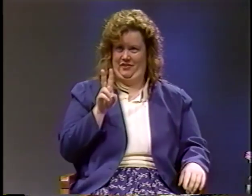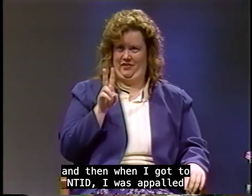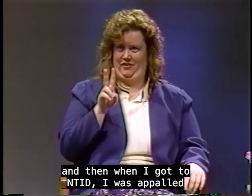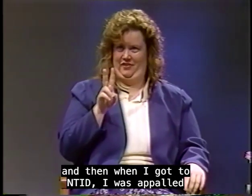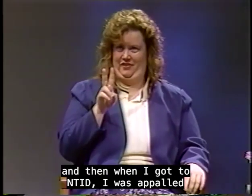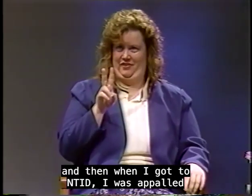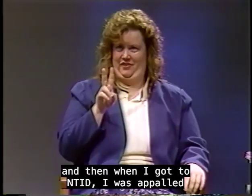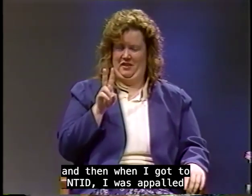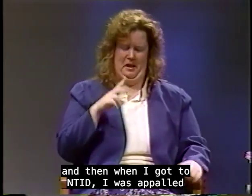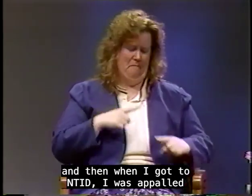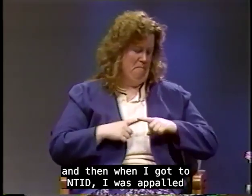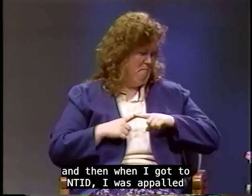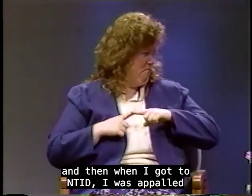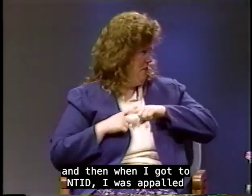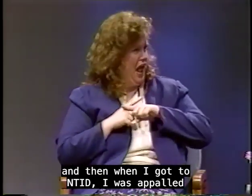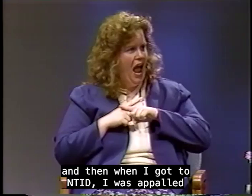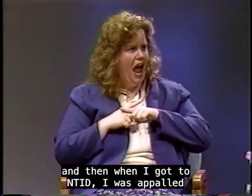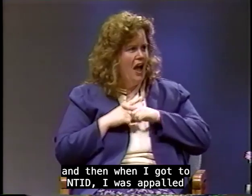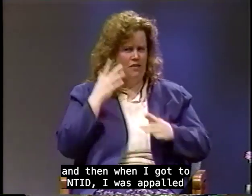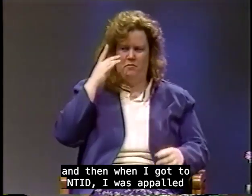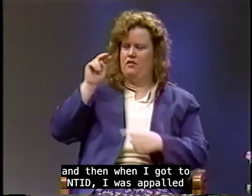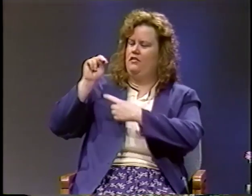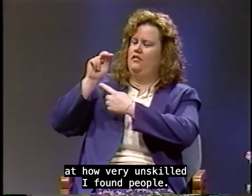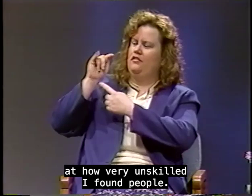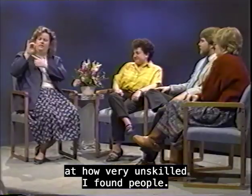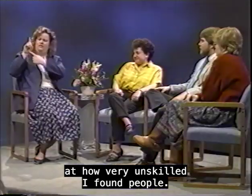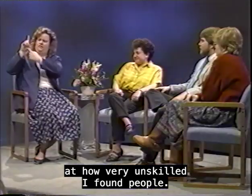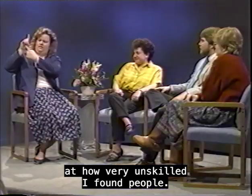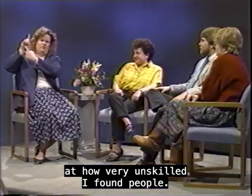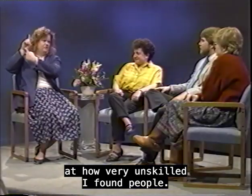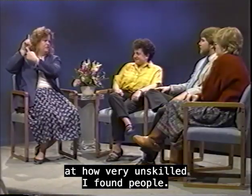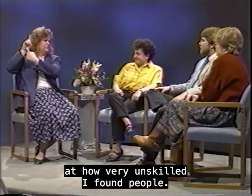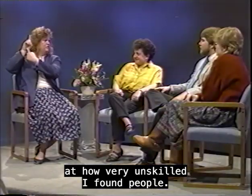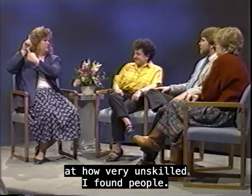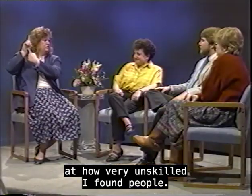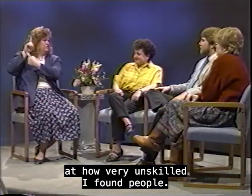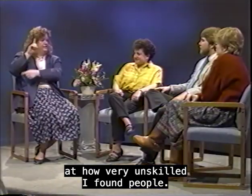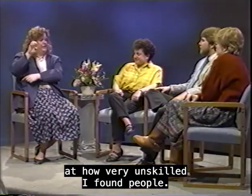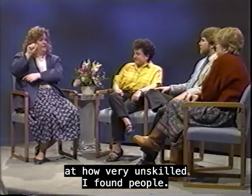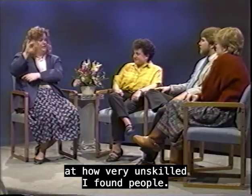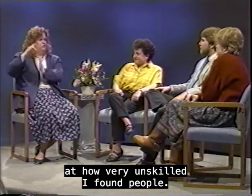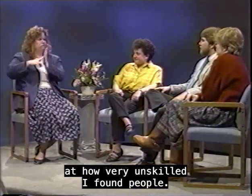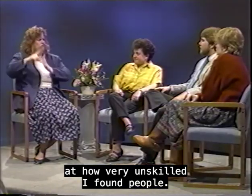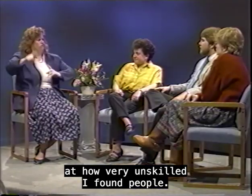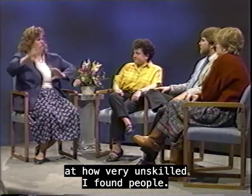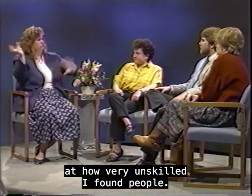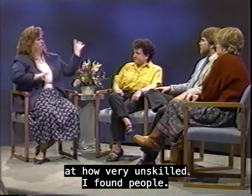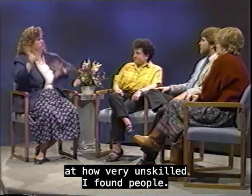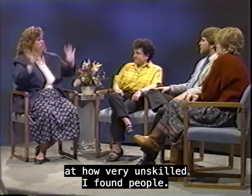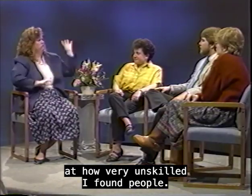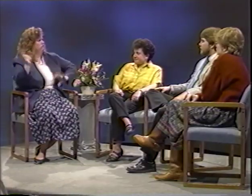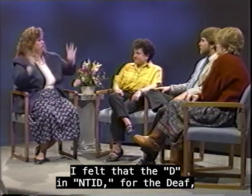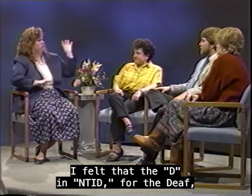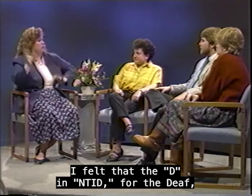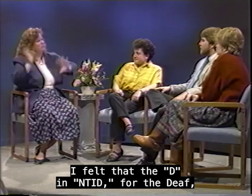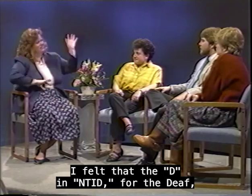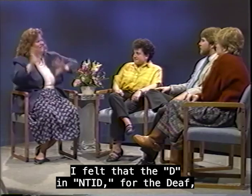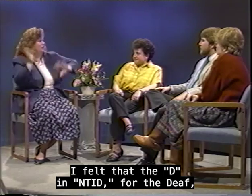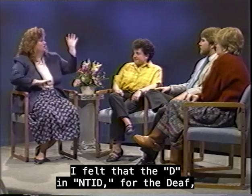And then when I got to NTID, I was appalled at how very unskilled I found people. I felt that the